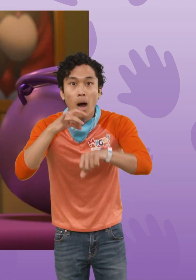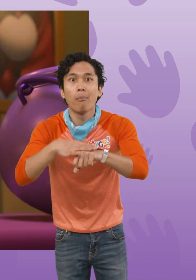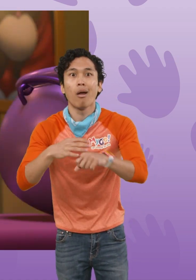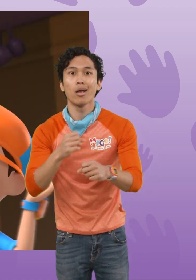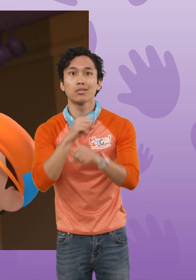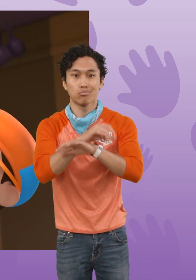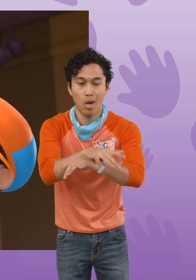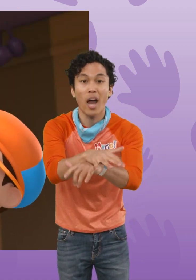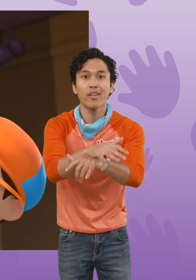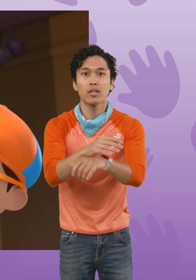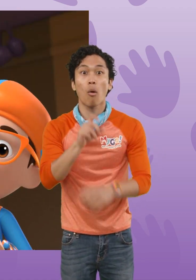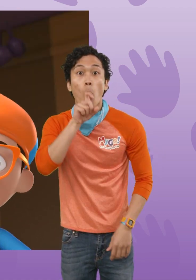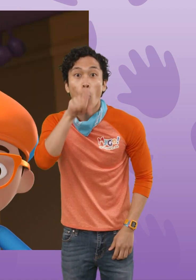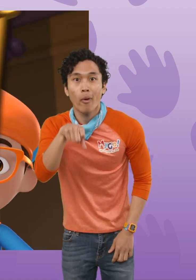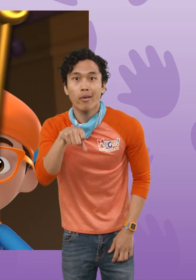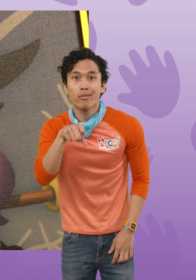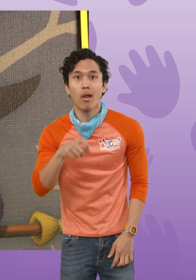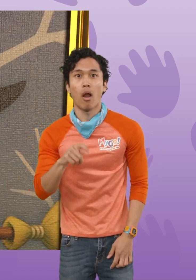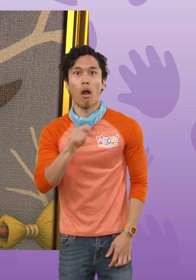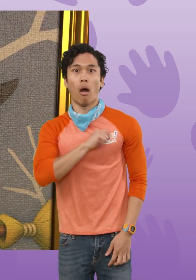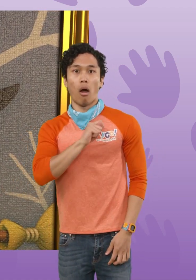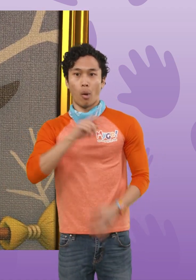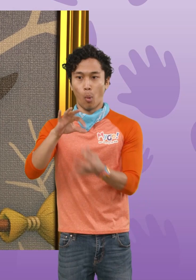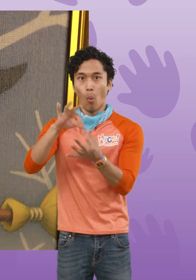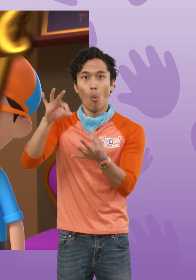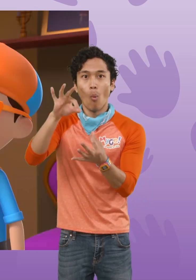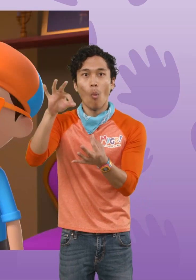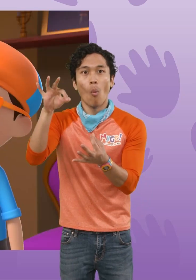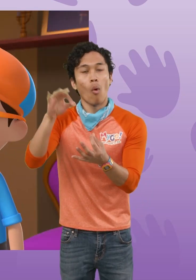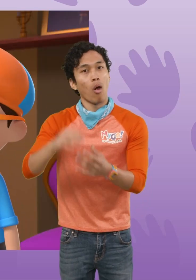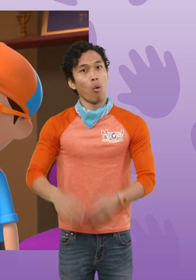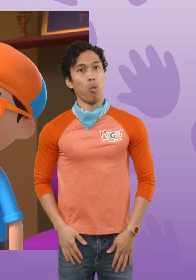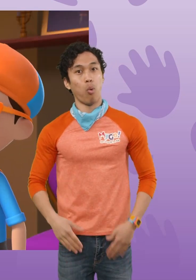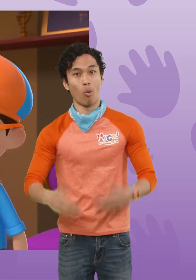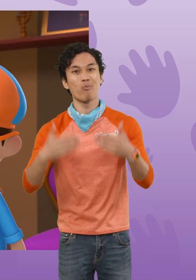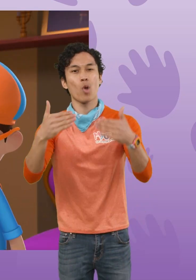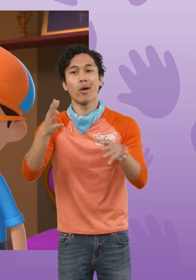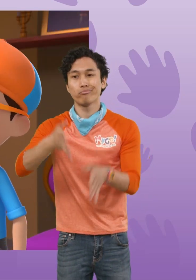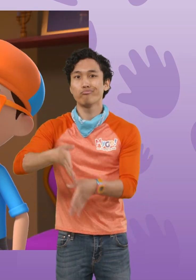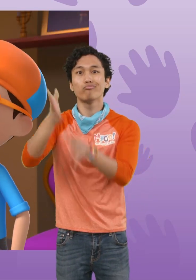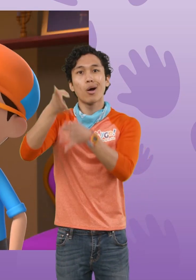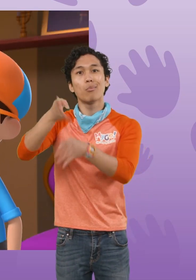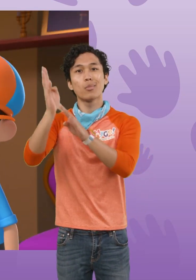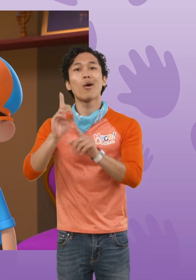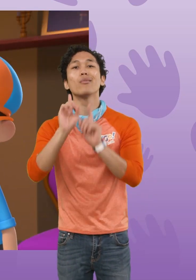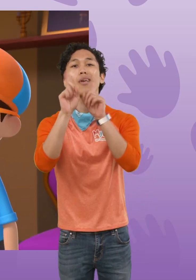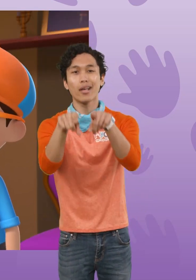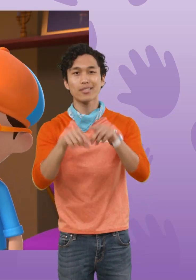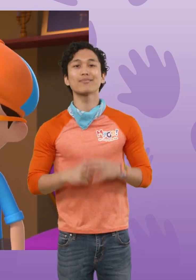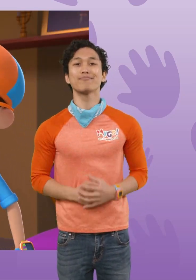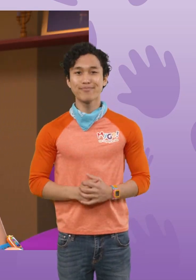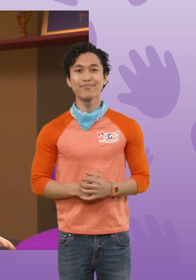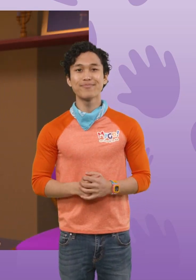pumpkin, spiders, a witch, and a floating Tabs ghost. Upload answer,